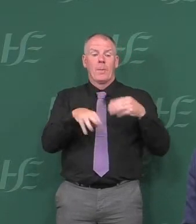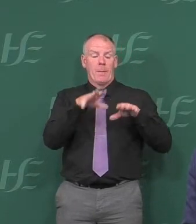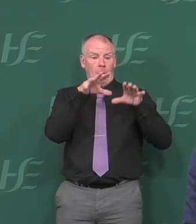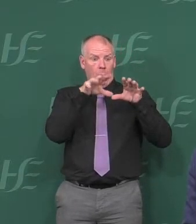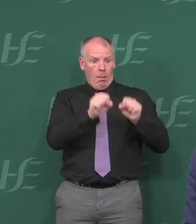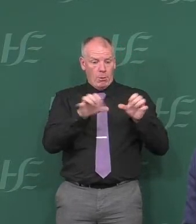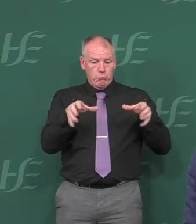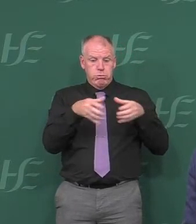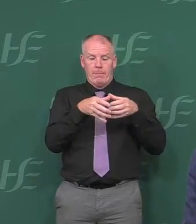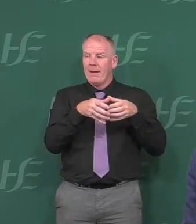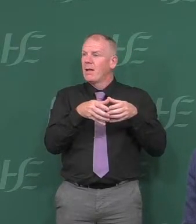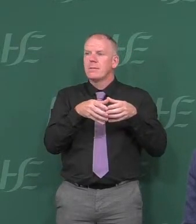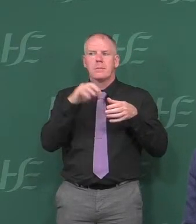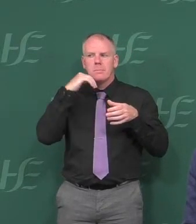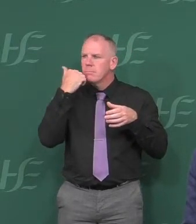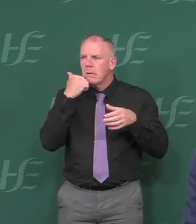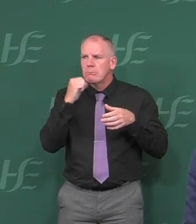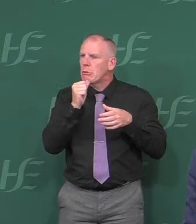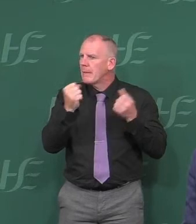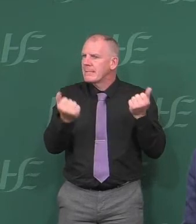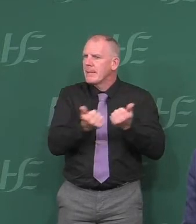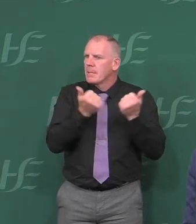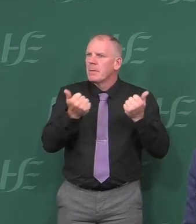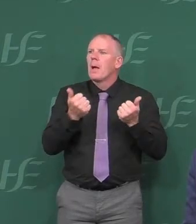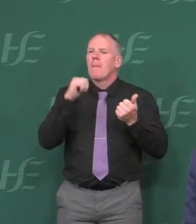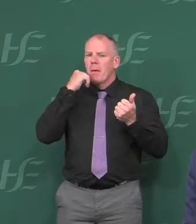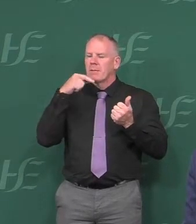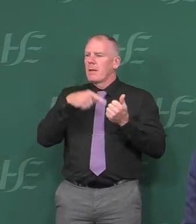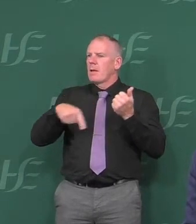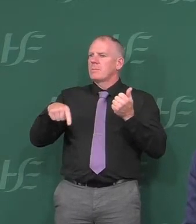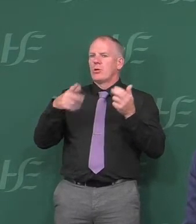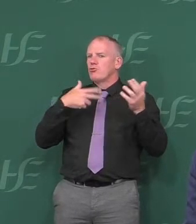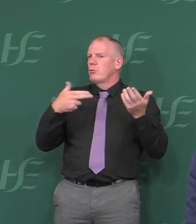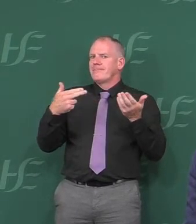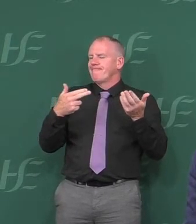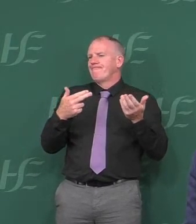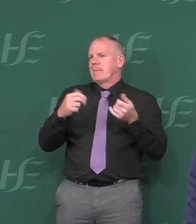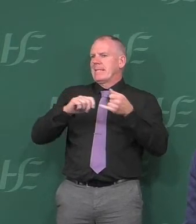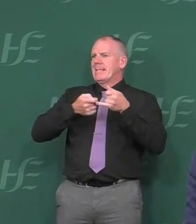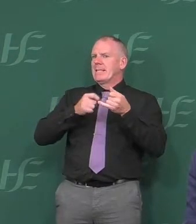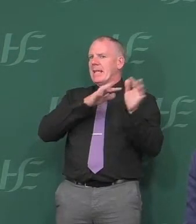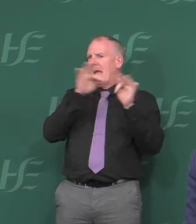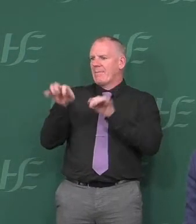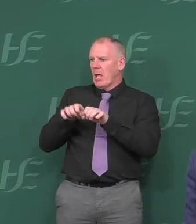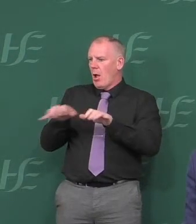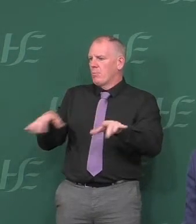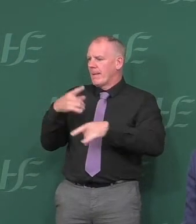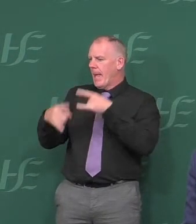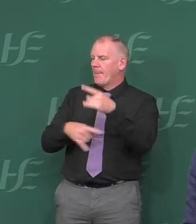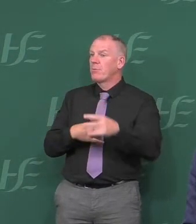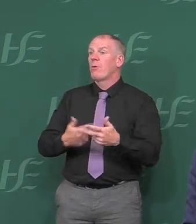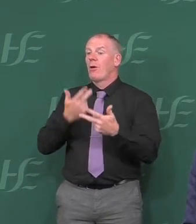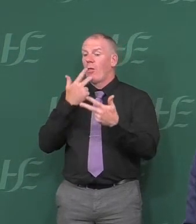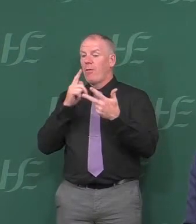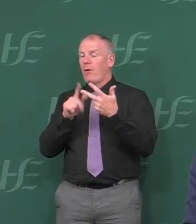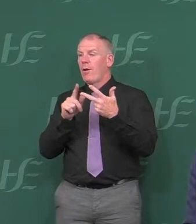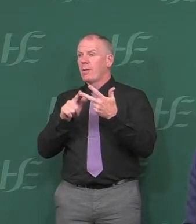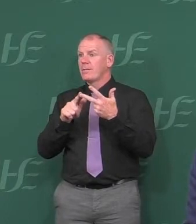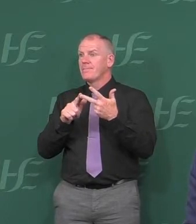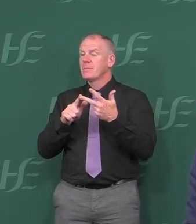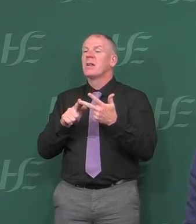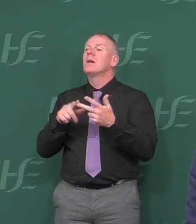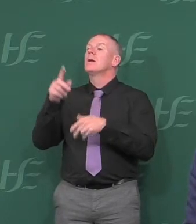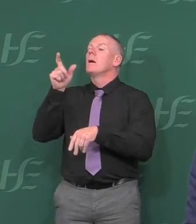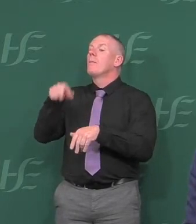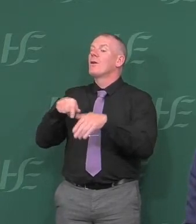up because, not because they're symptomatic, but because it's part of a sweep or screen following an outbreak. And the third is hospital-acquired